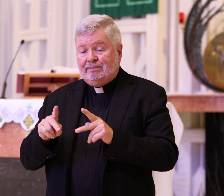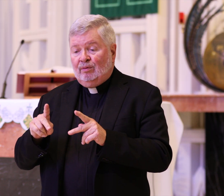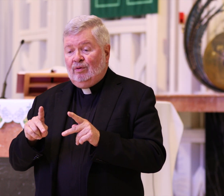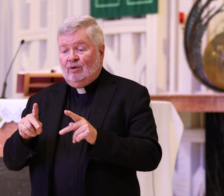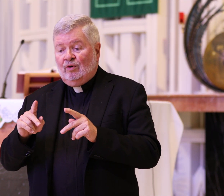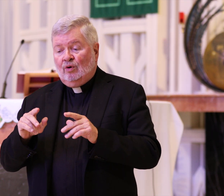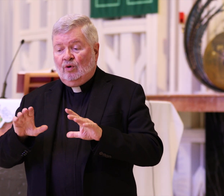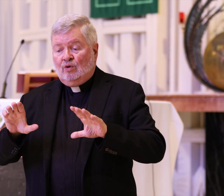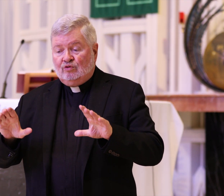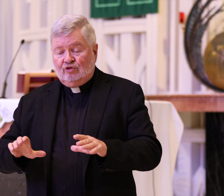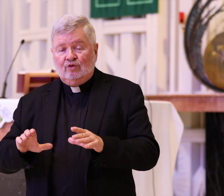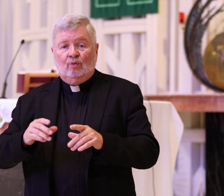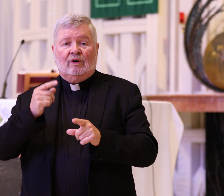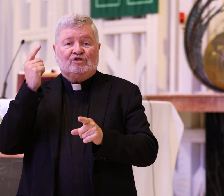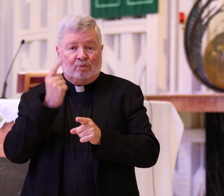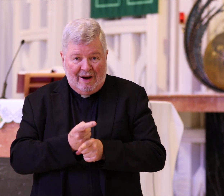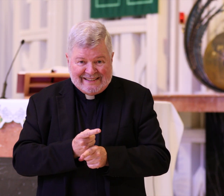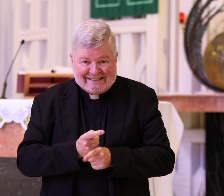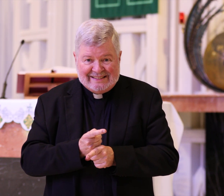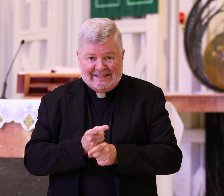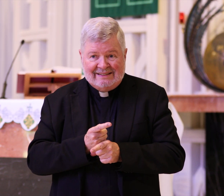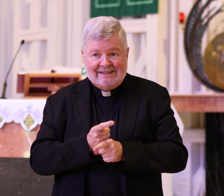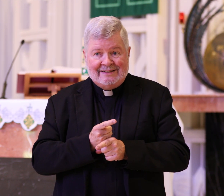people who do what's right